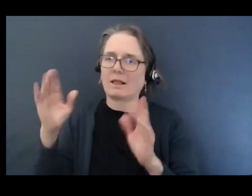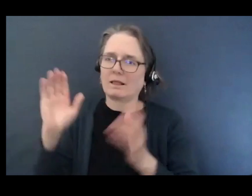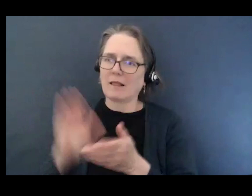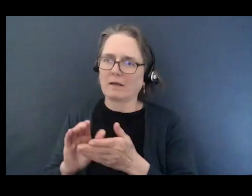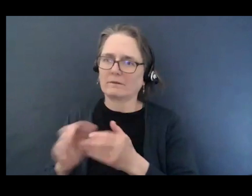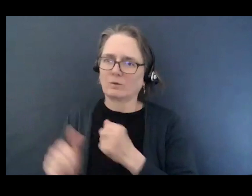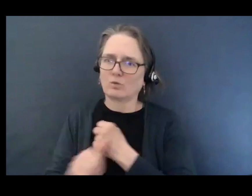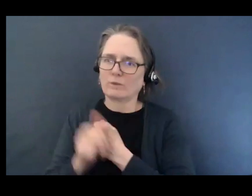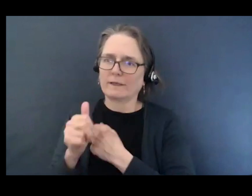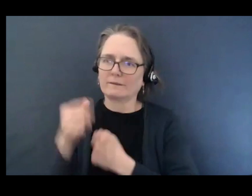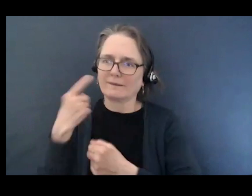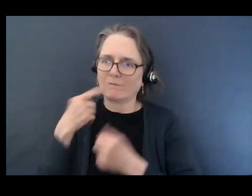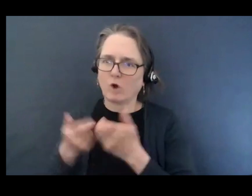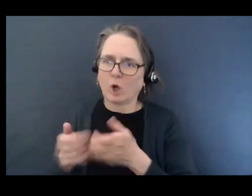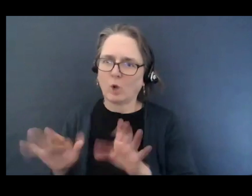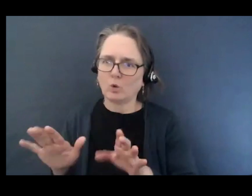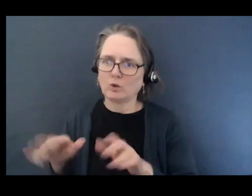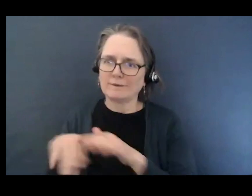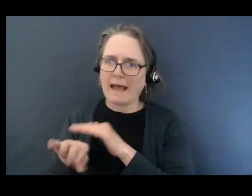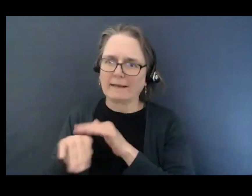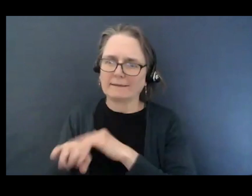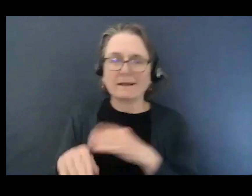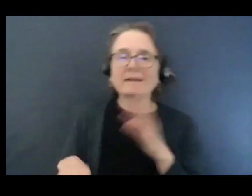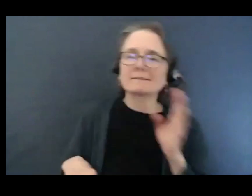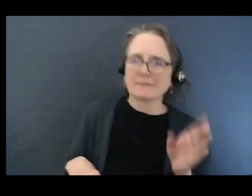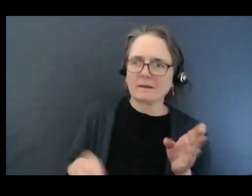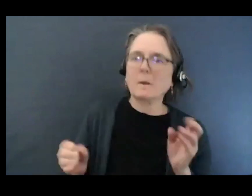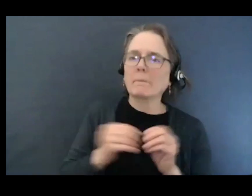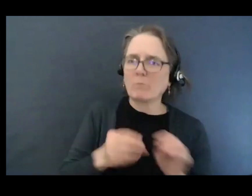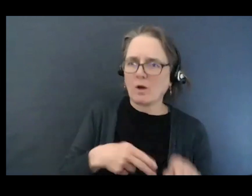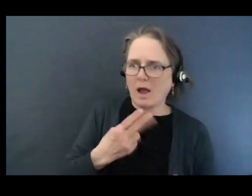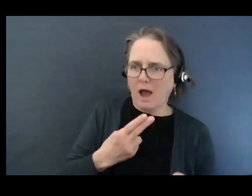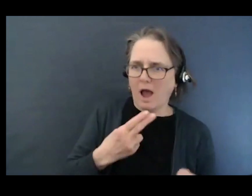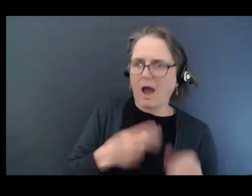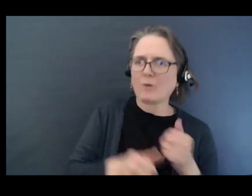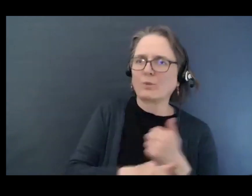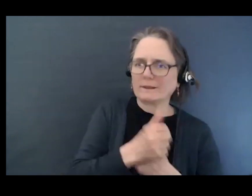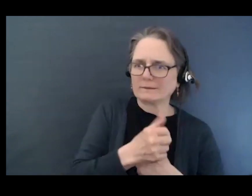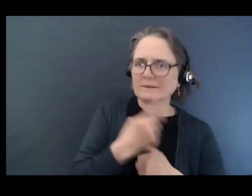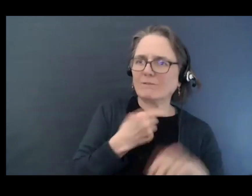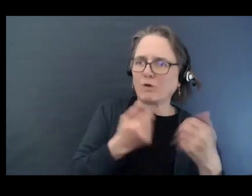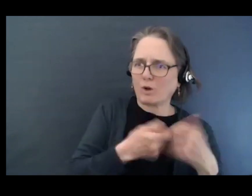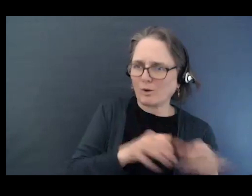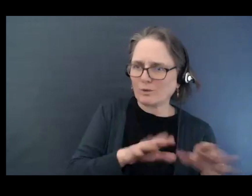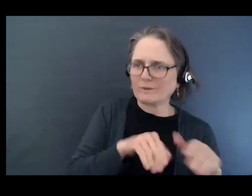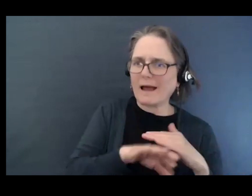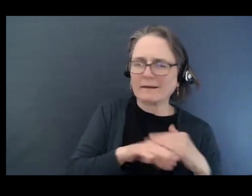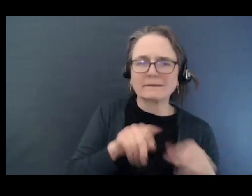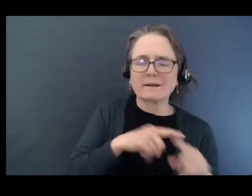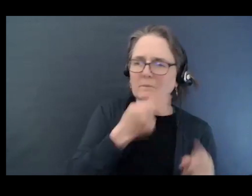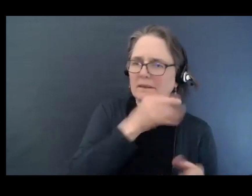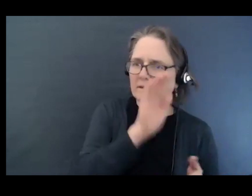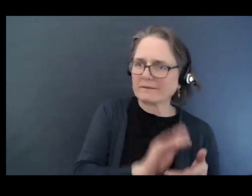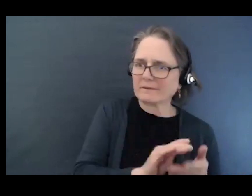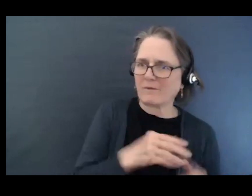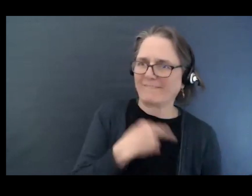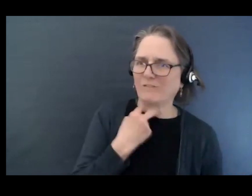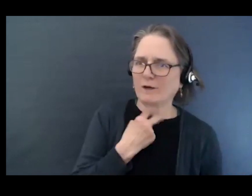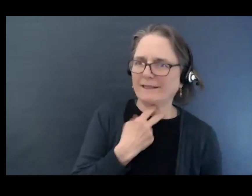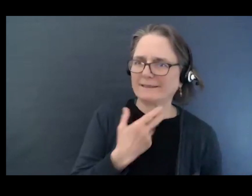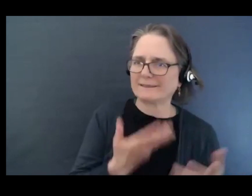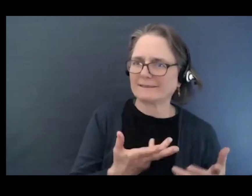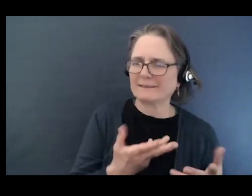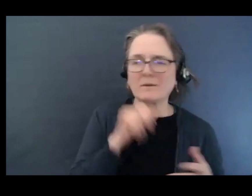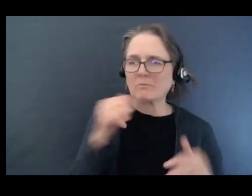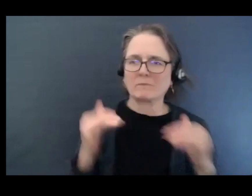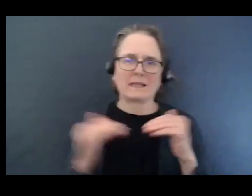Thank you. Yeah. And I actually wanted to bring in our co-speaker for this session to weigh in on this very question because